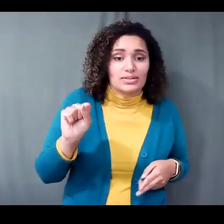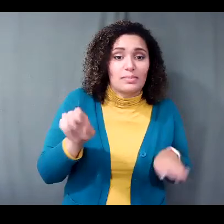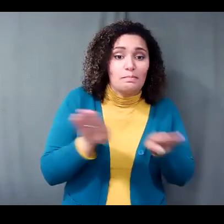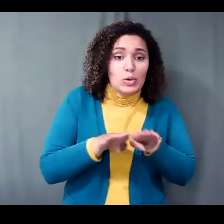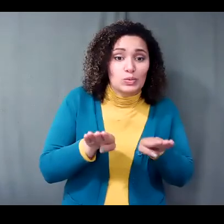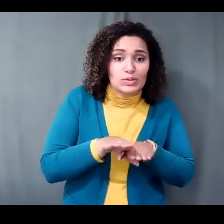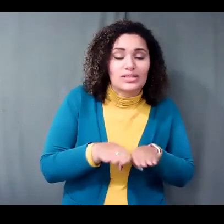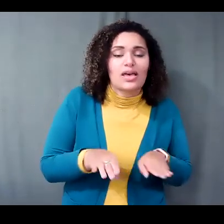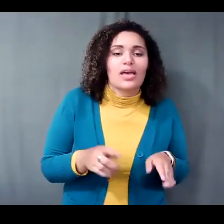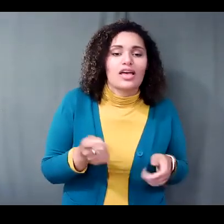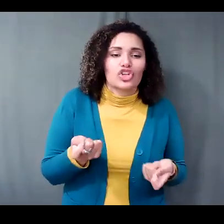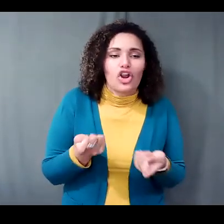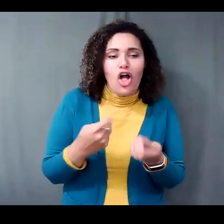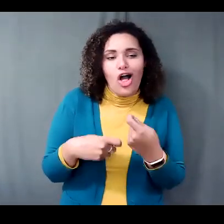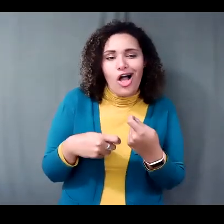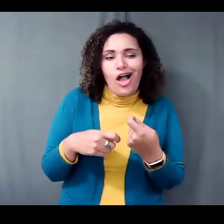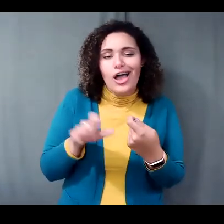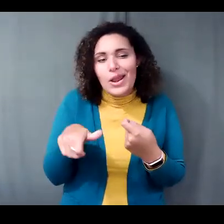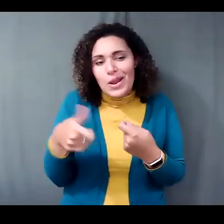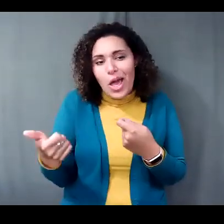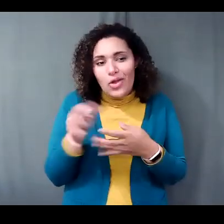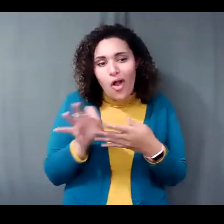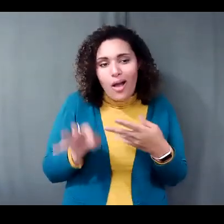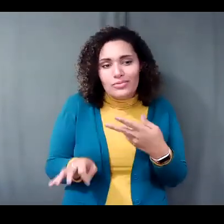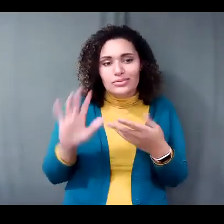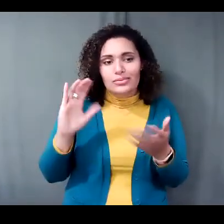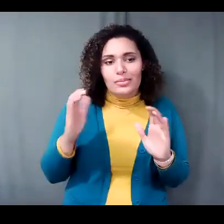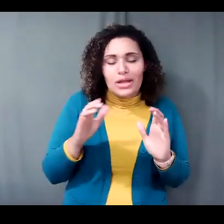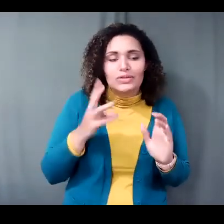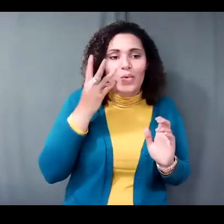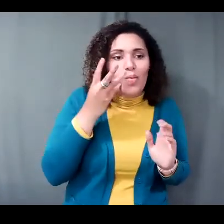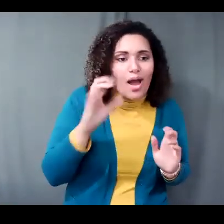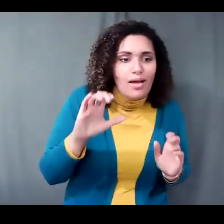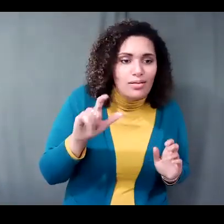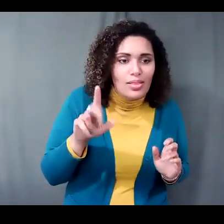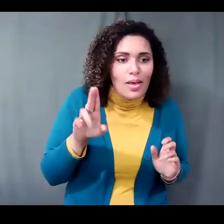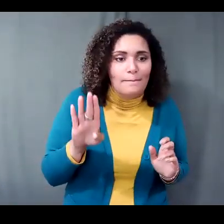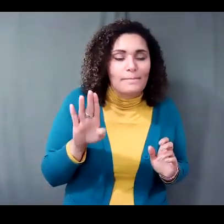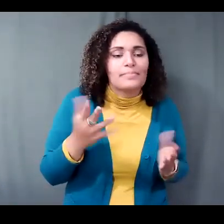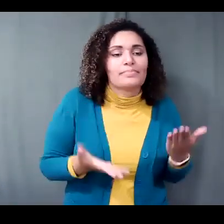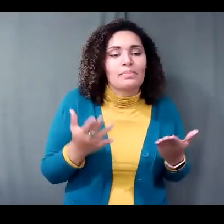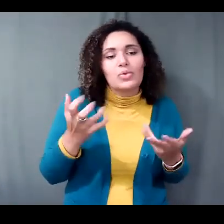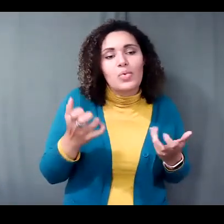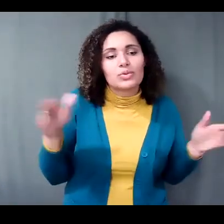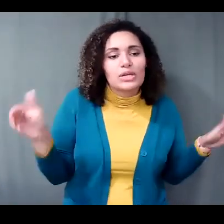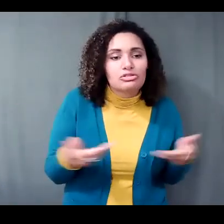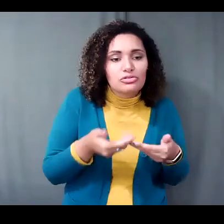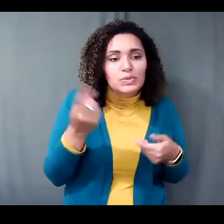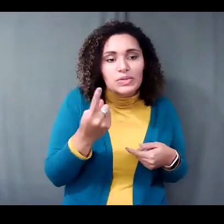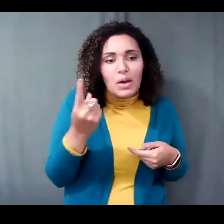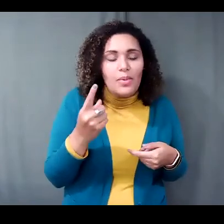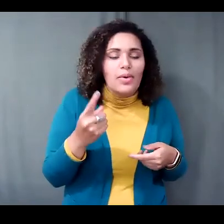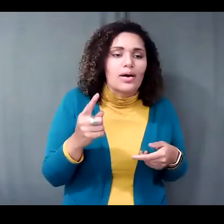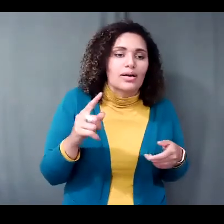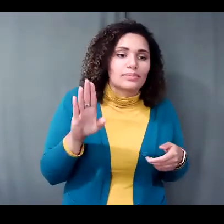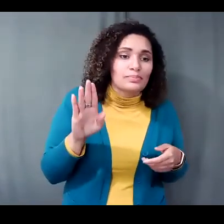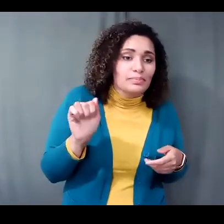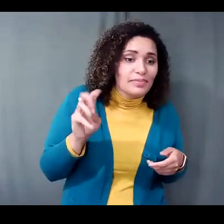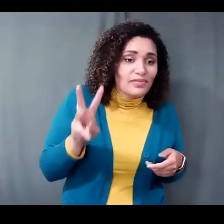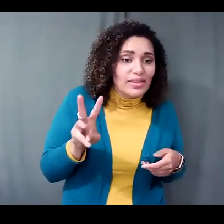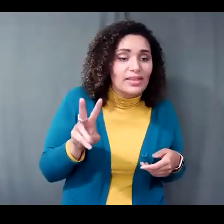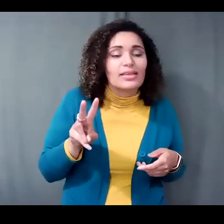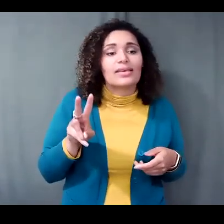cooking cooking show, I guess, or cooking class. I don't know. So he's going to put together a menu, or we're going to